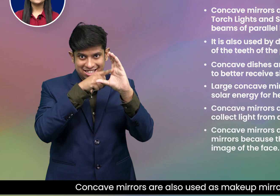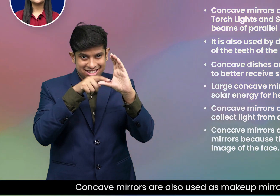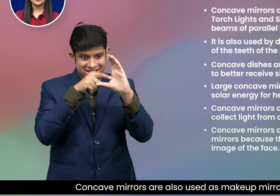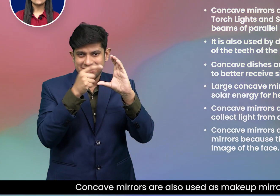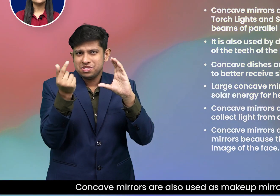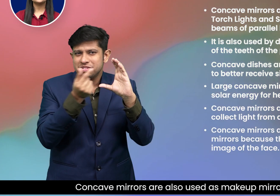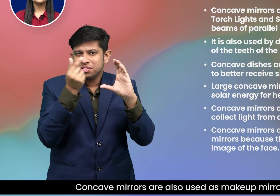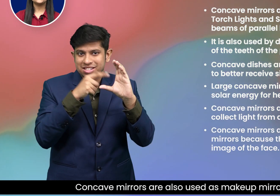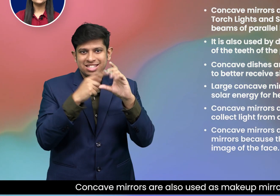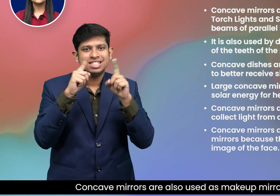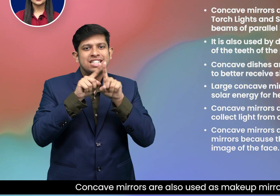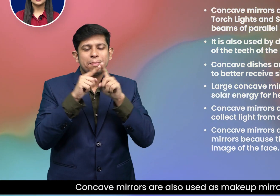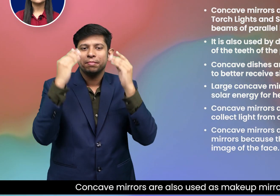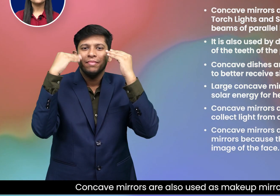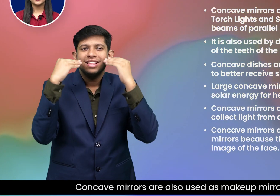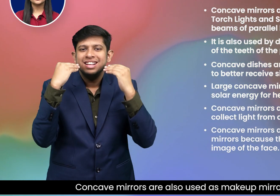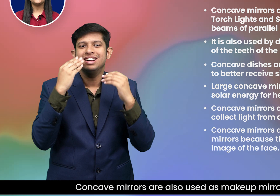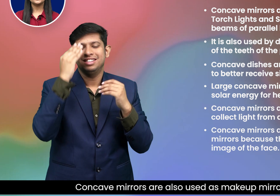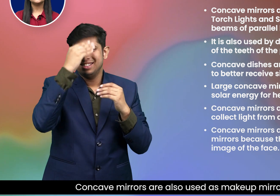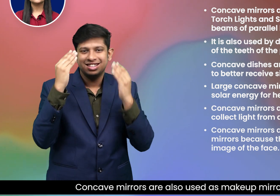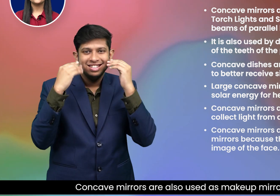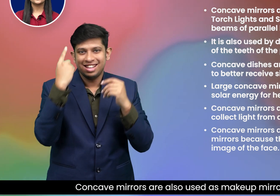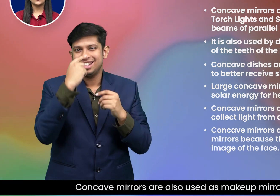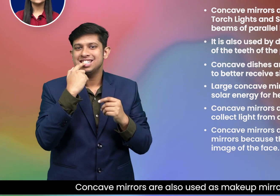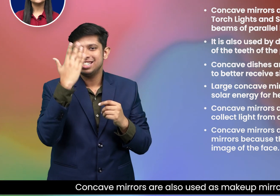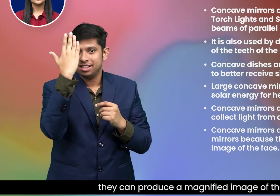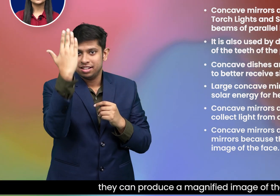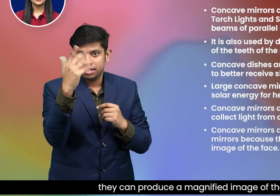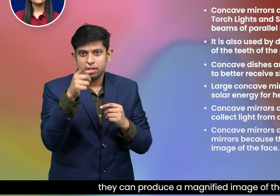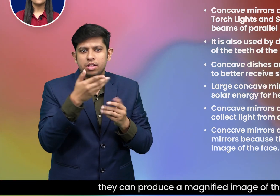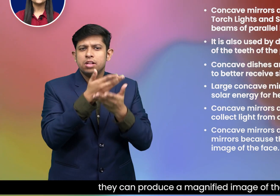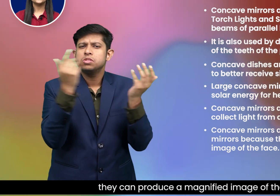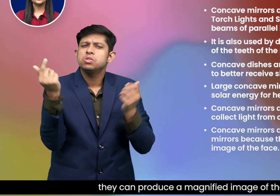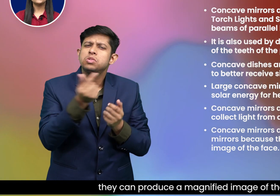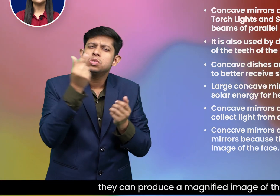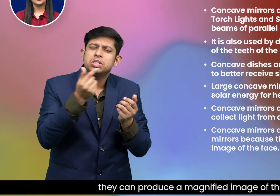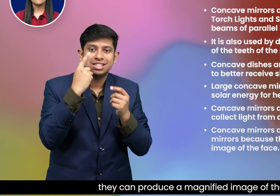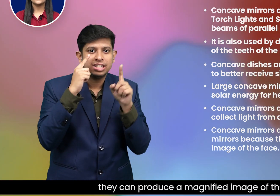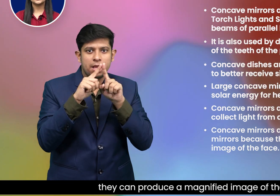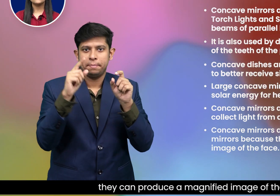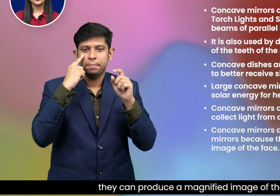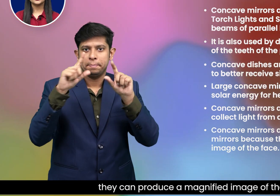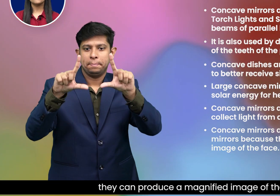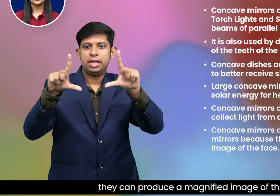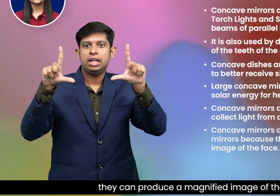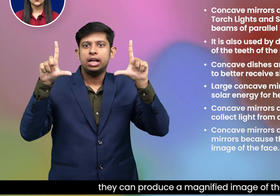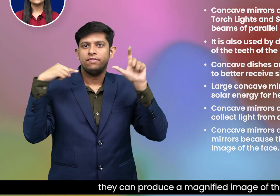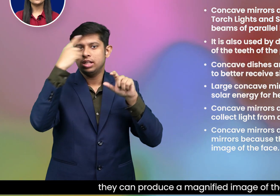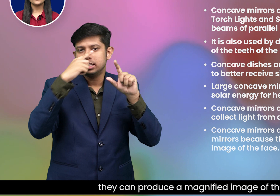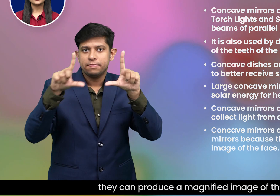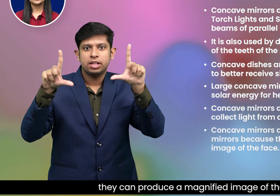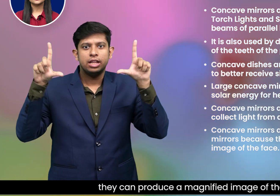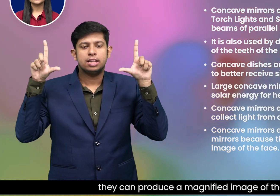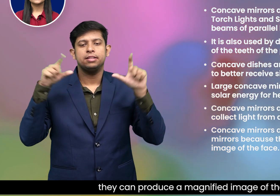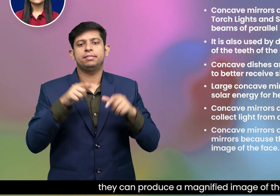Concave mirrors are also used as makeup mirrors because they can produce a magnified image of